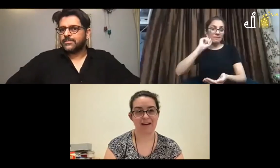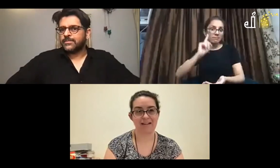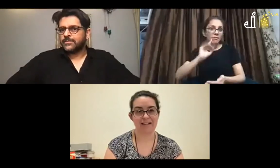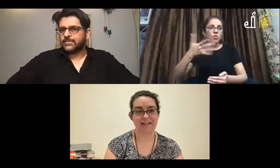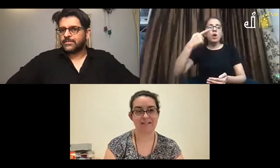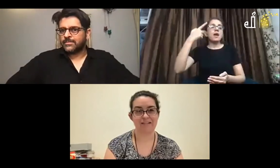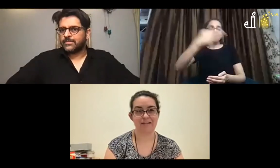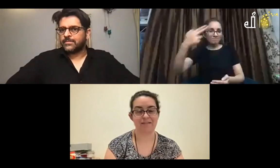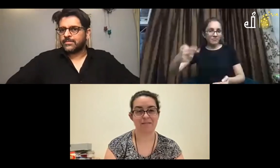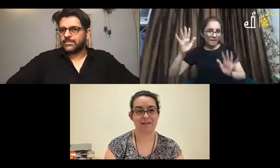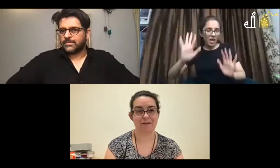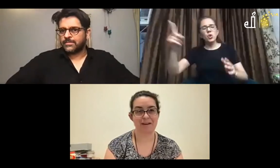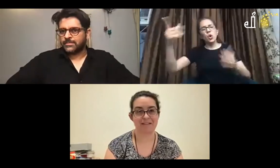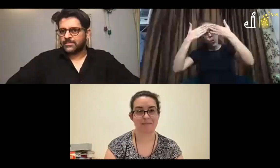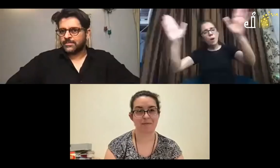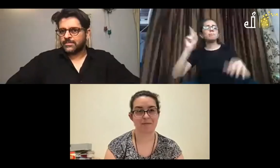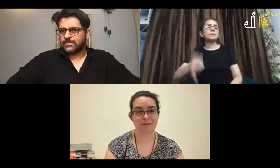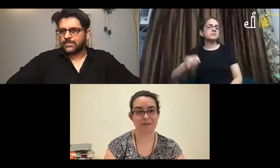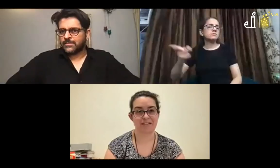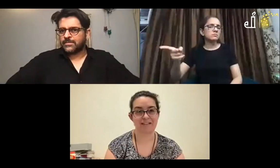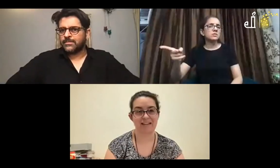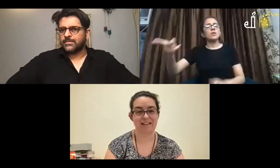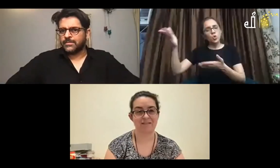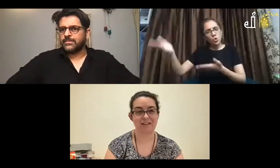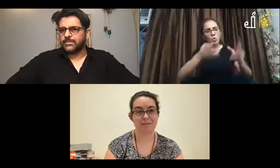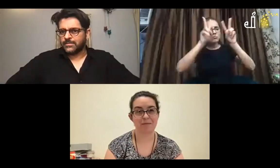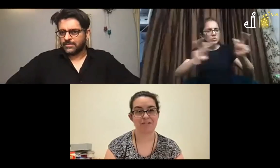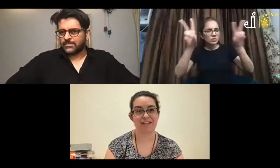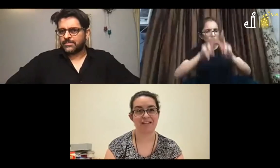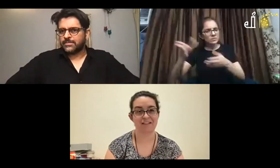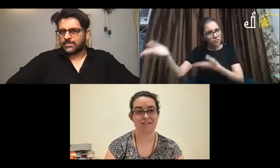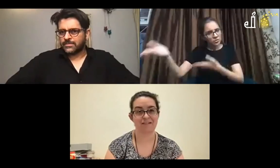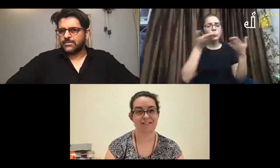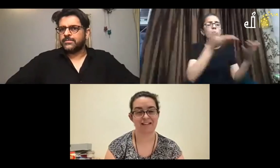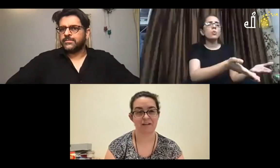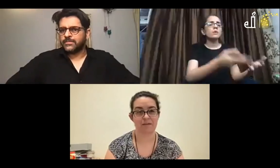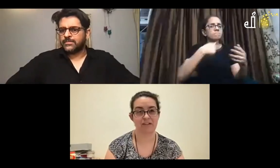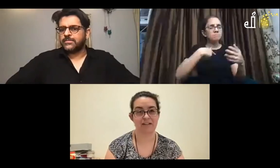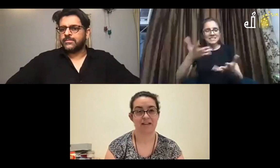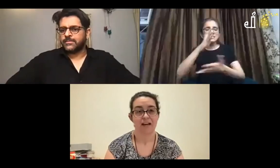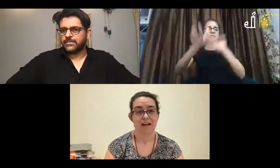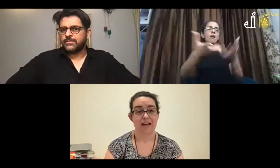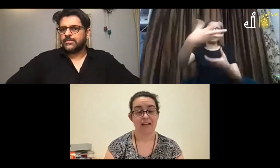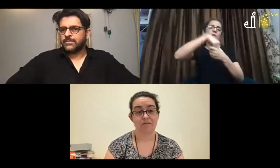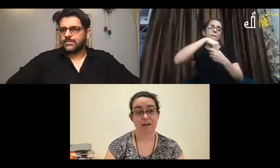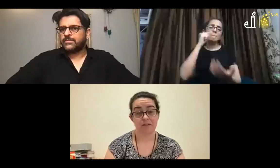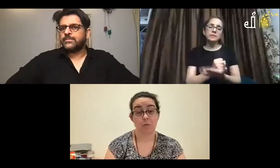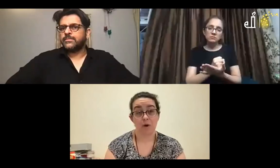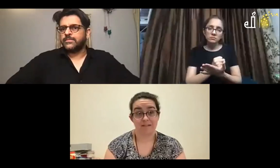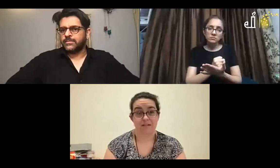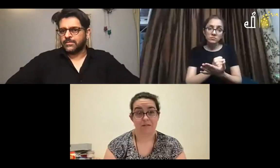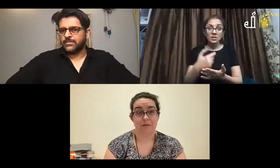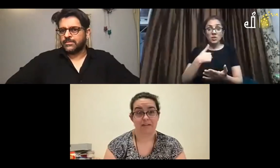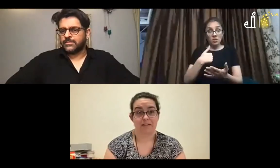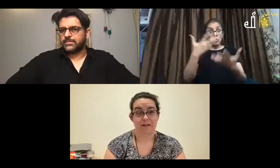open mind and to give them every possible resource that they can give them, which includes sign languages. And if they also